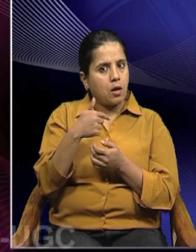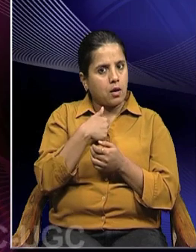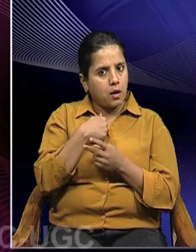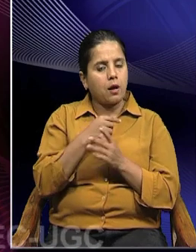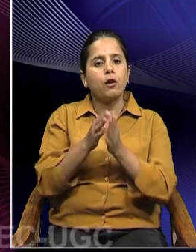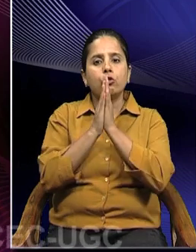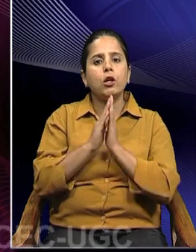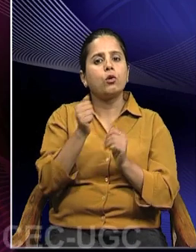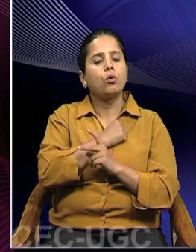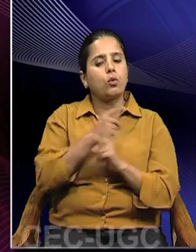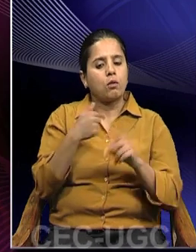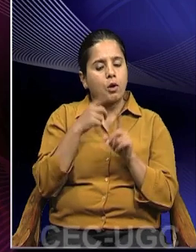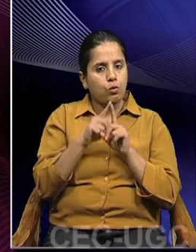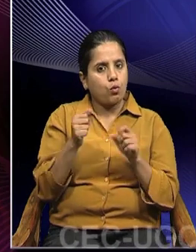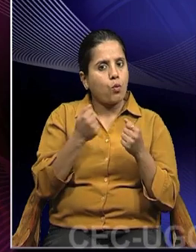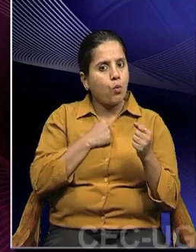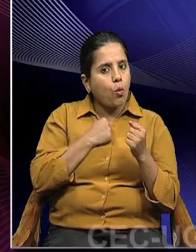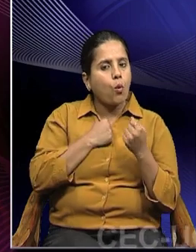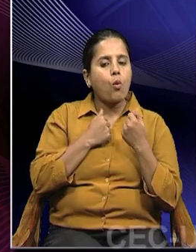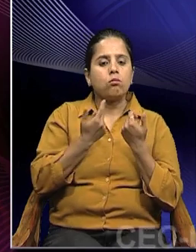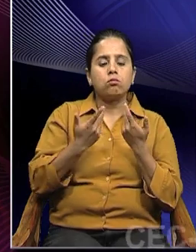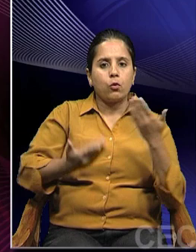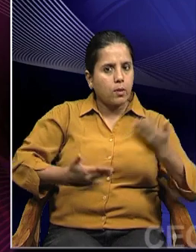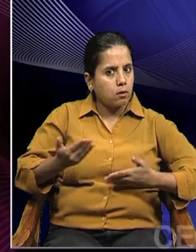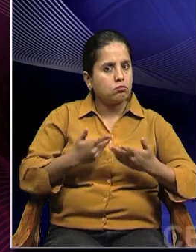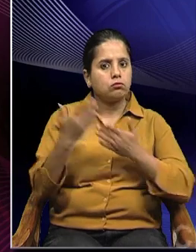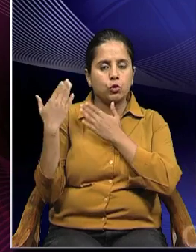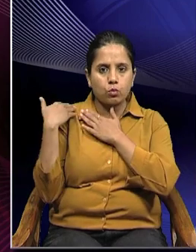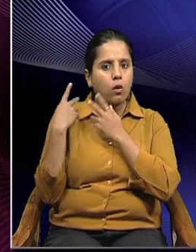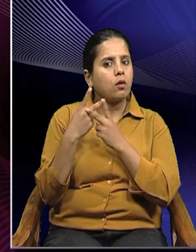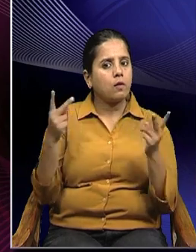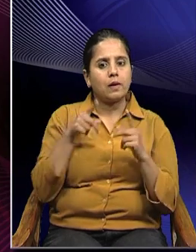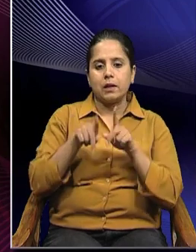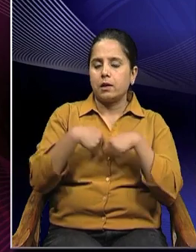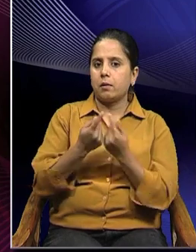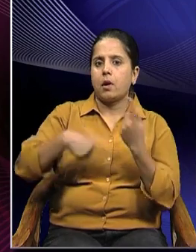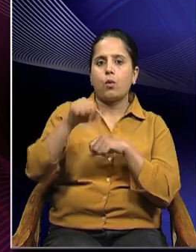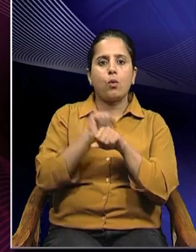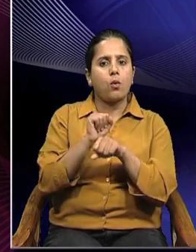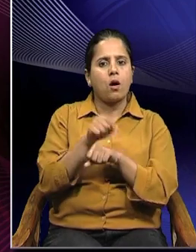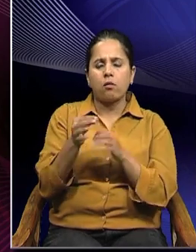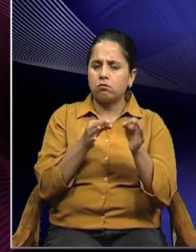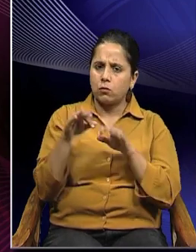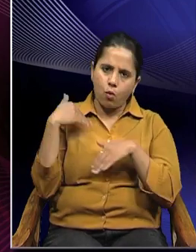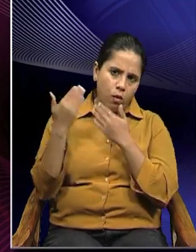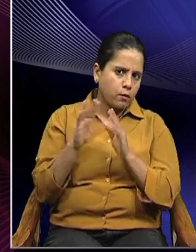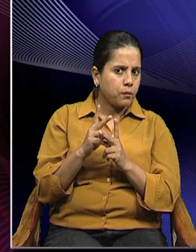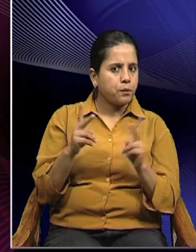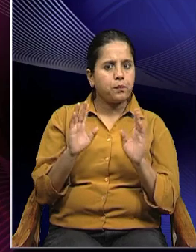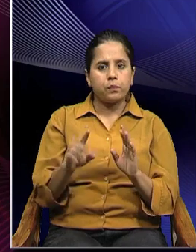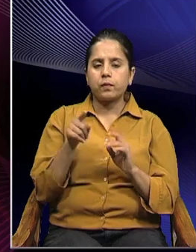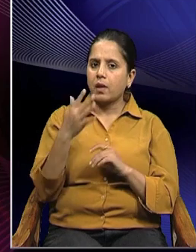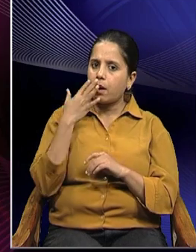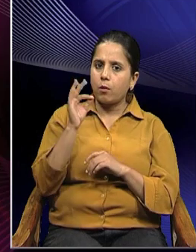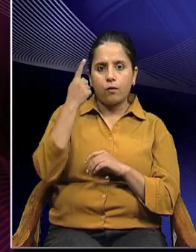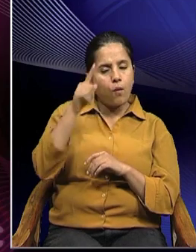is our kartavya, our responsibility. And teamwork is always explained, always